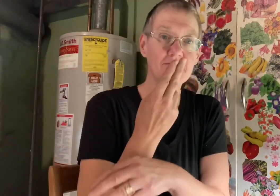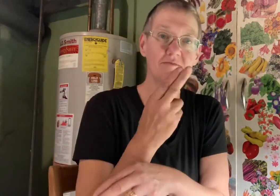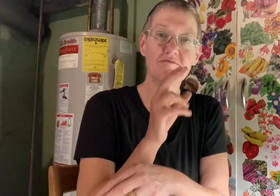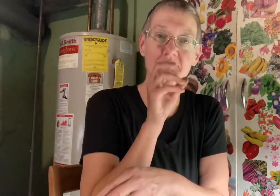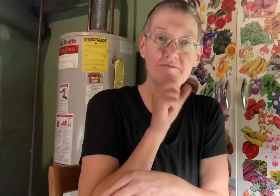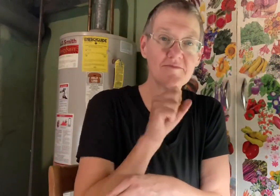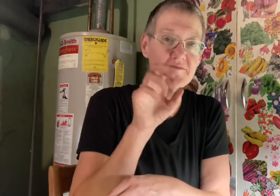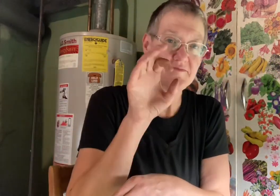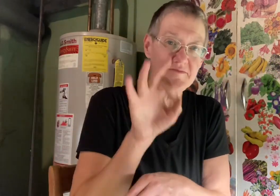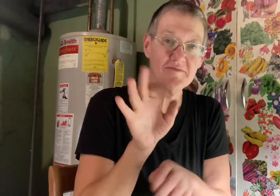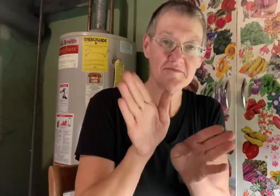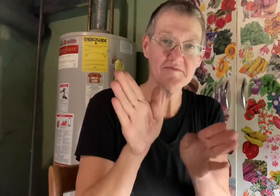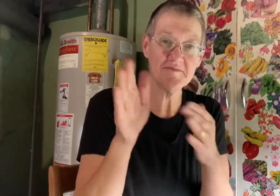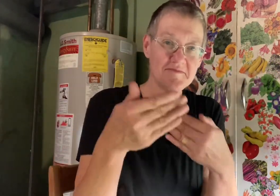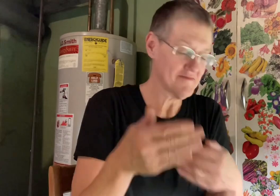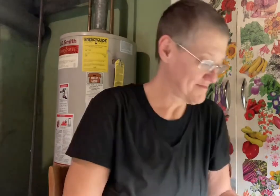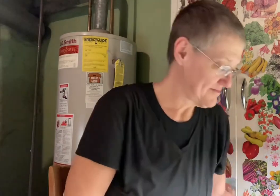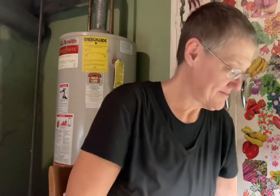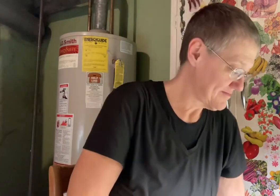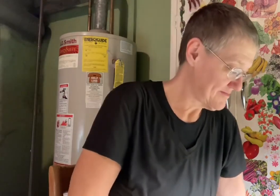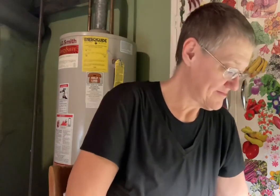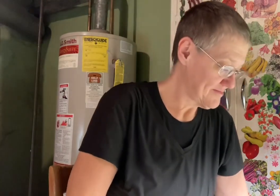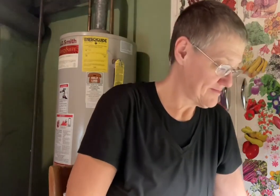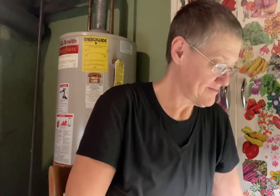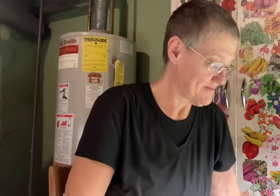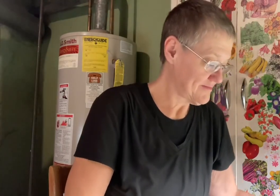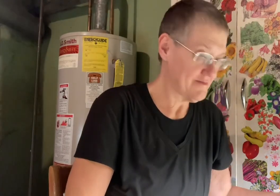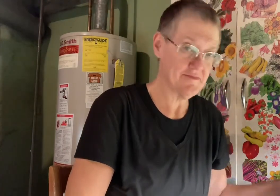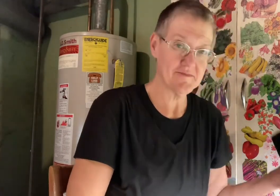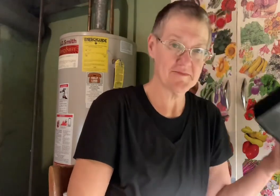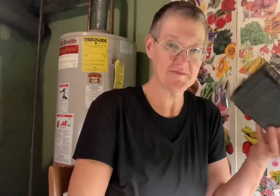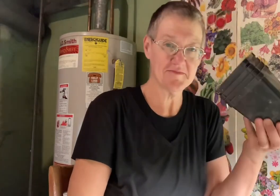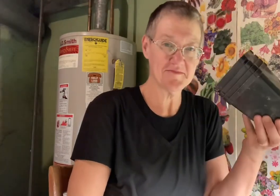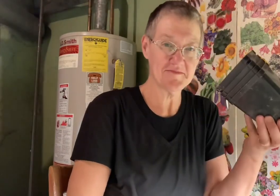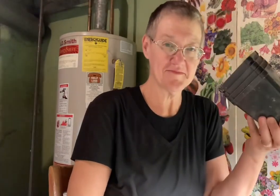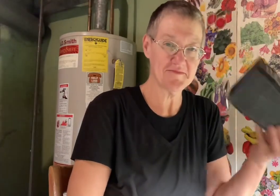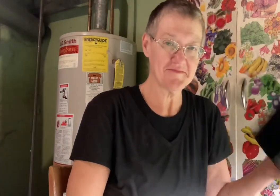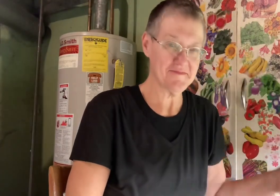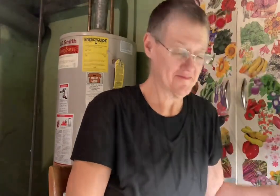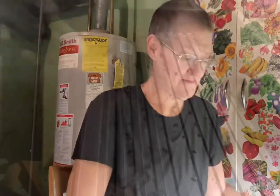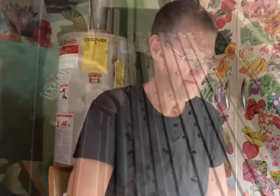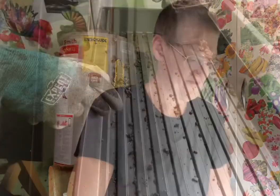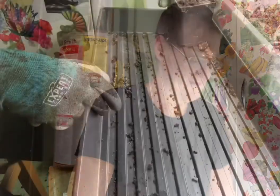So let's just use our old-fashioned traditional pots.